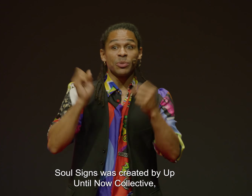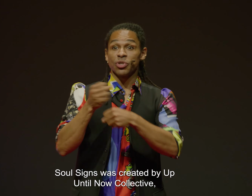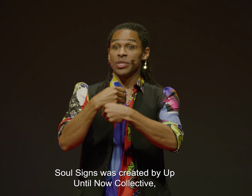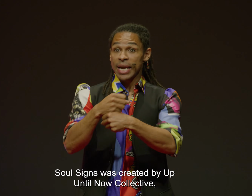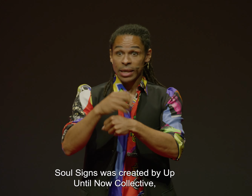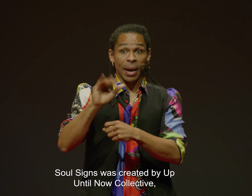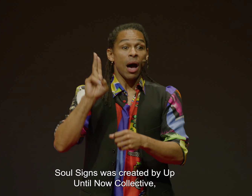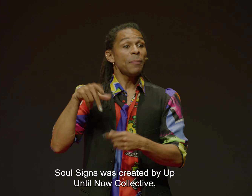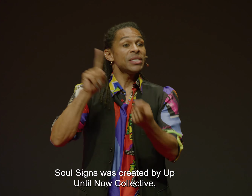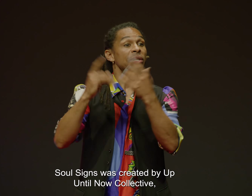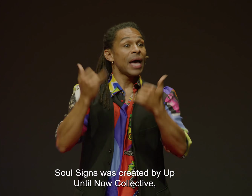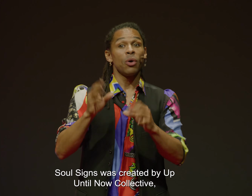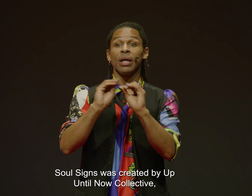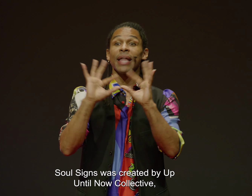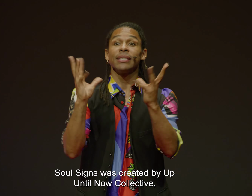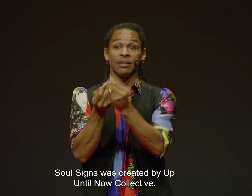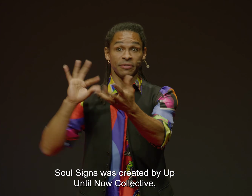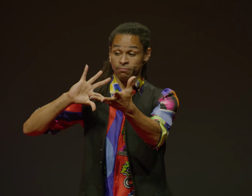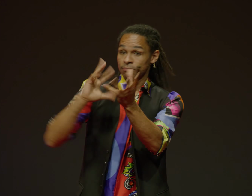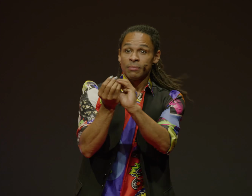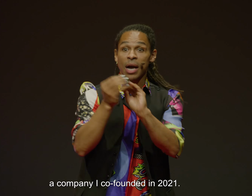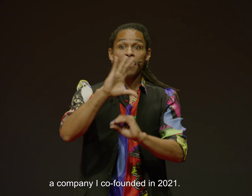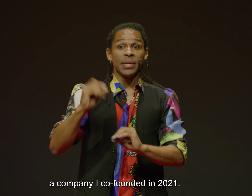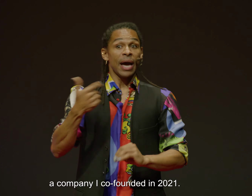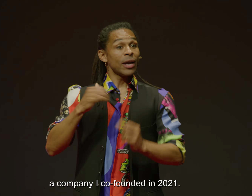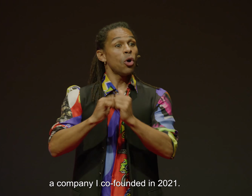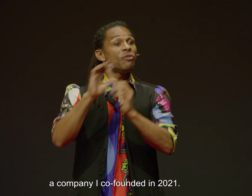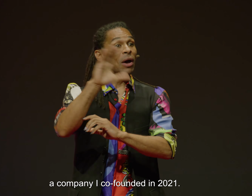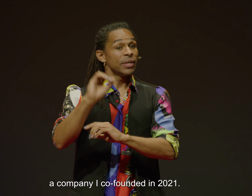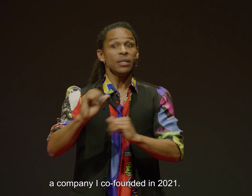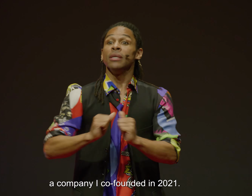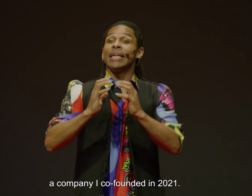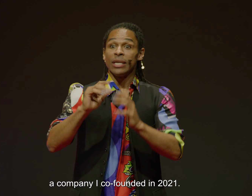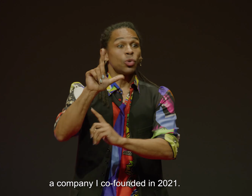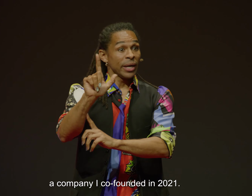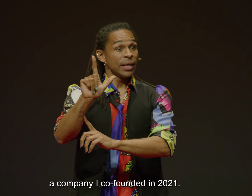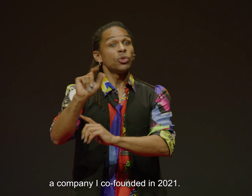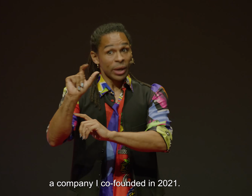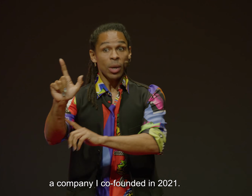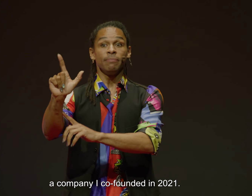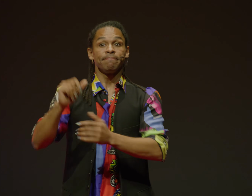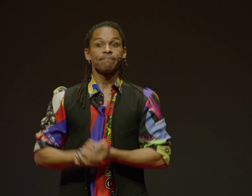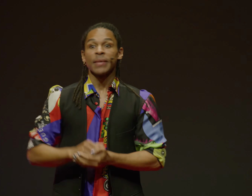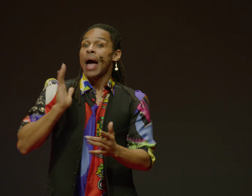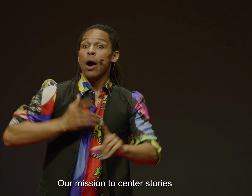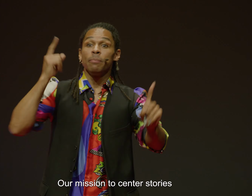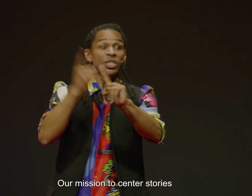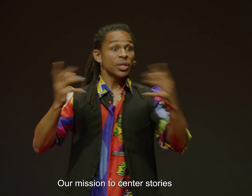was created by Up Until Now Collective, a company I co-founded in 2021. Our